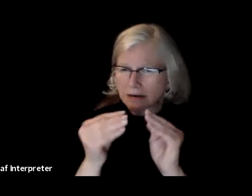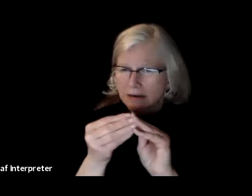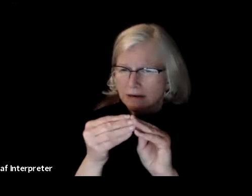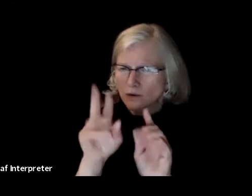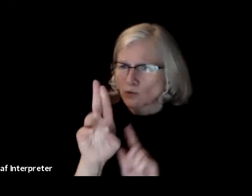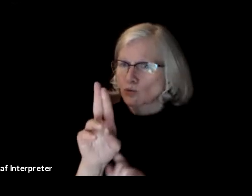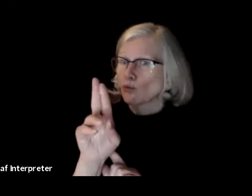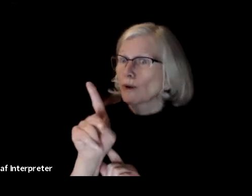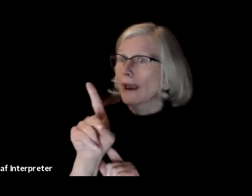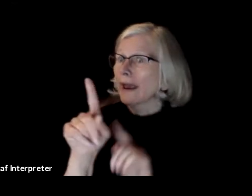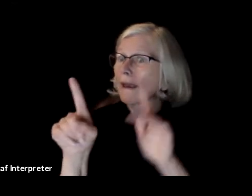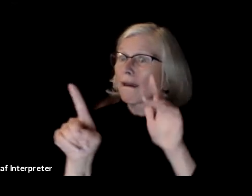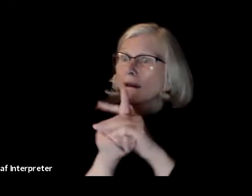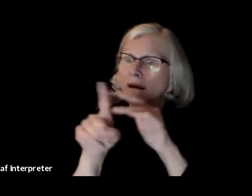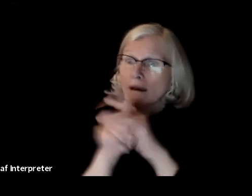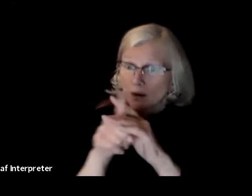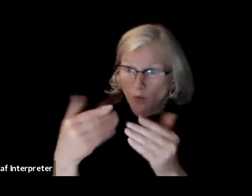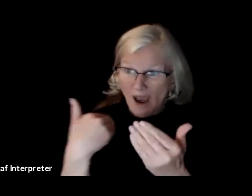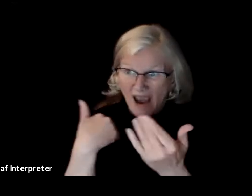Chris, would you take it?